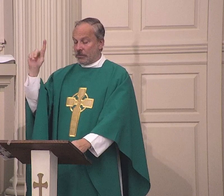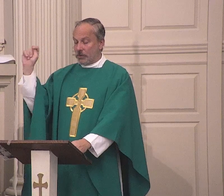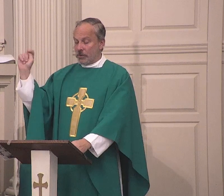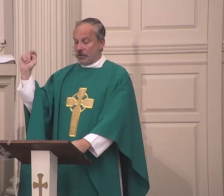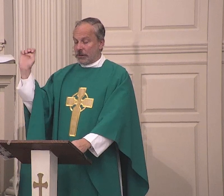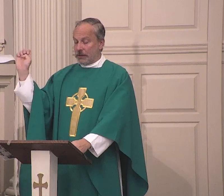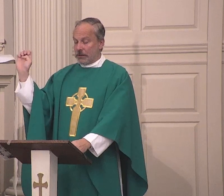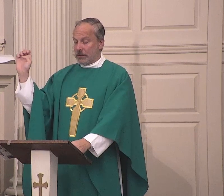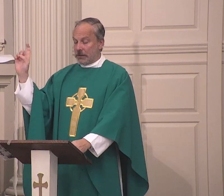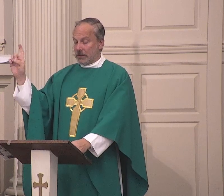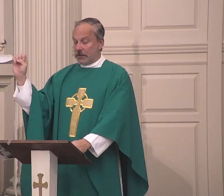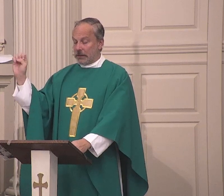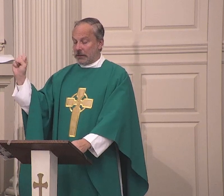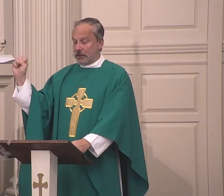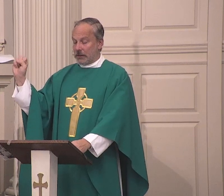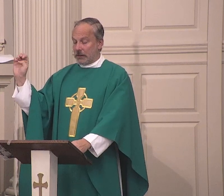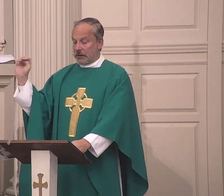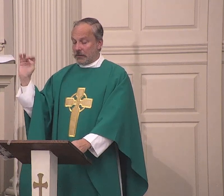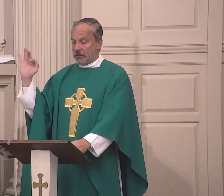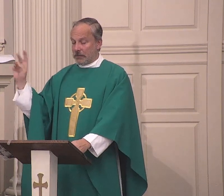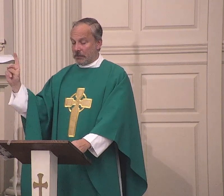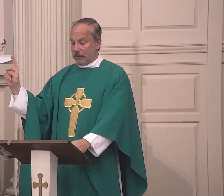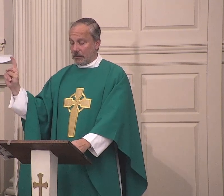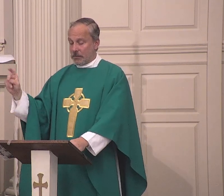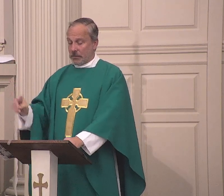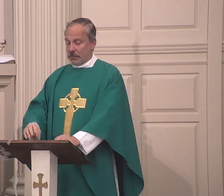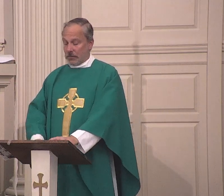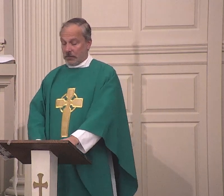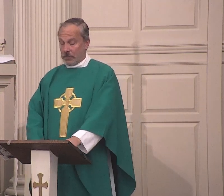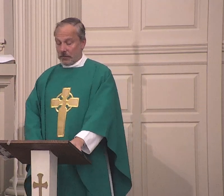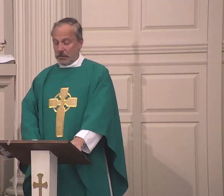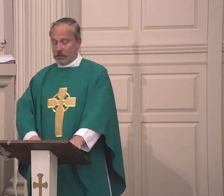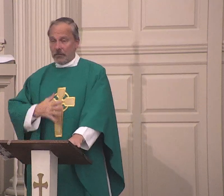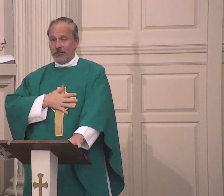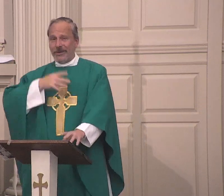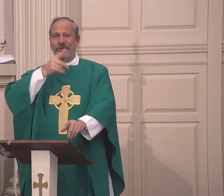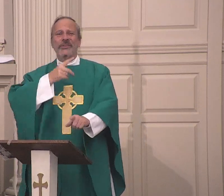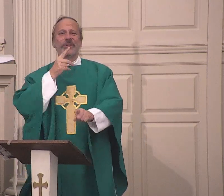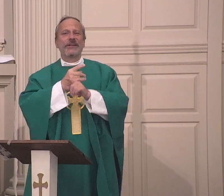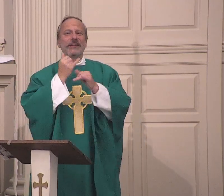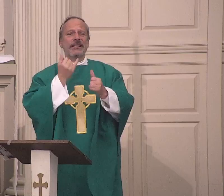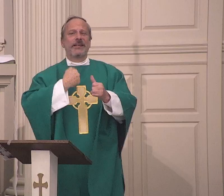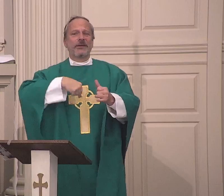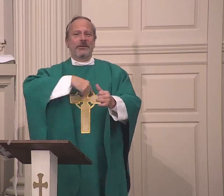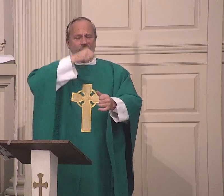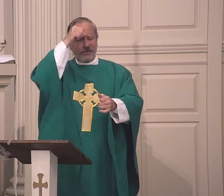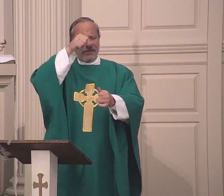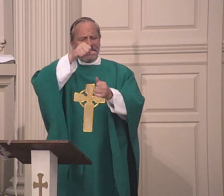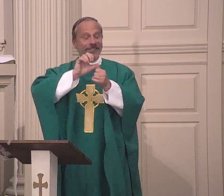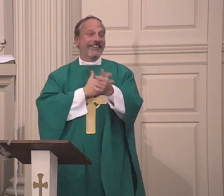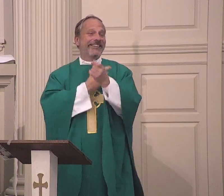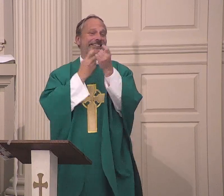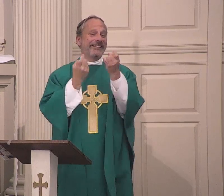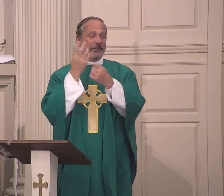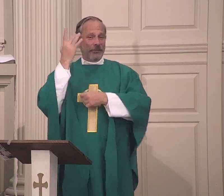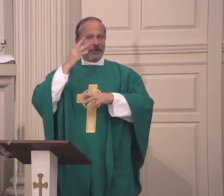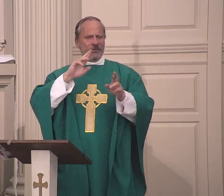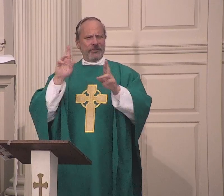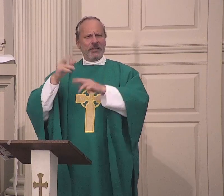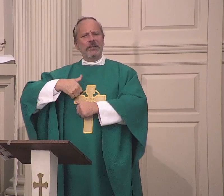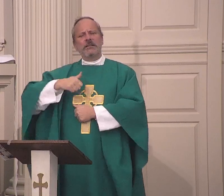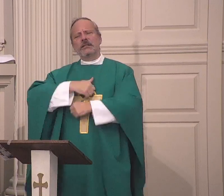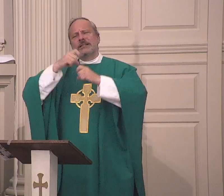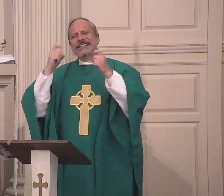spirit. Today's Mass is being offered for Reverend Hubert E. Desmond. My brothers and sisters, let